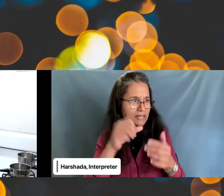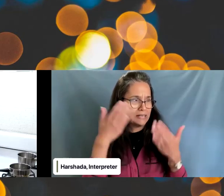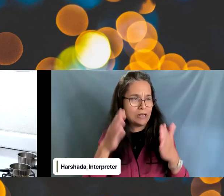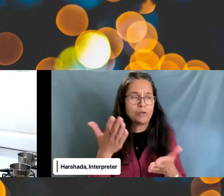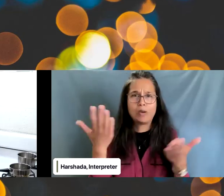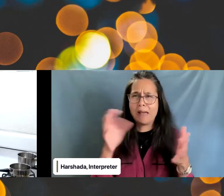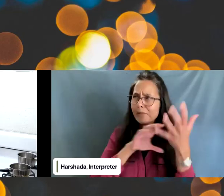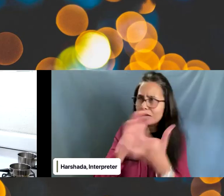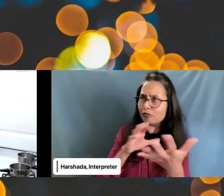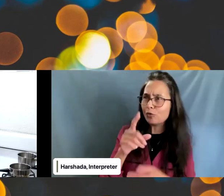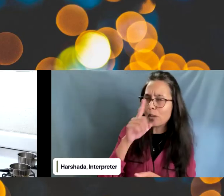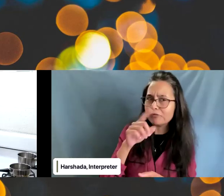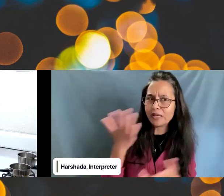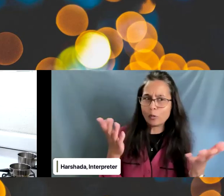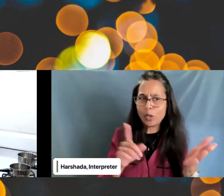So